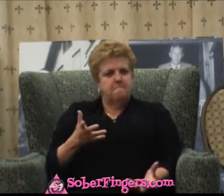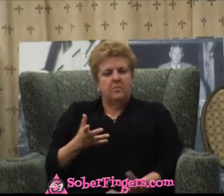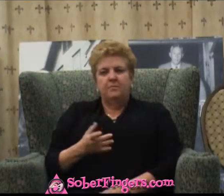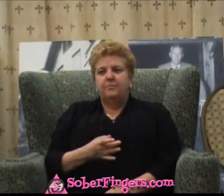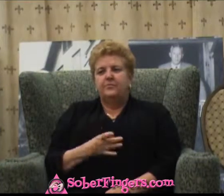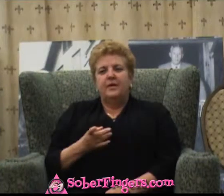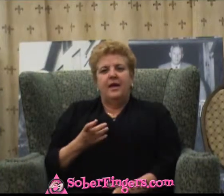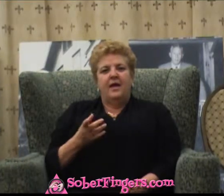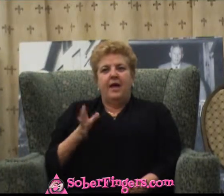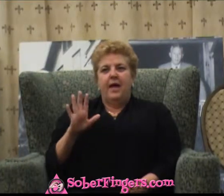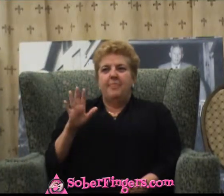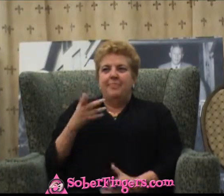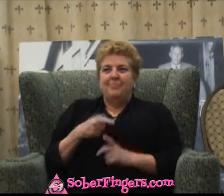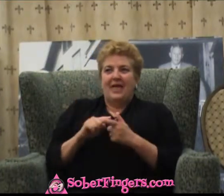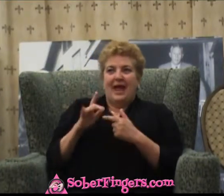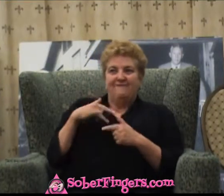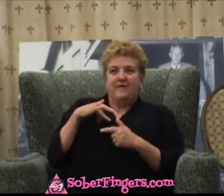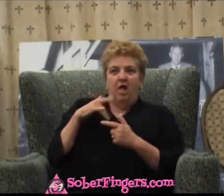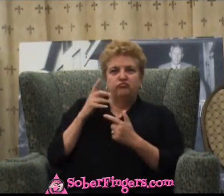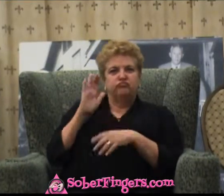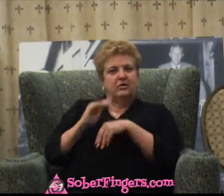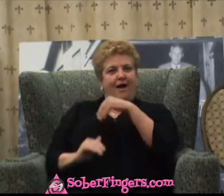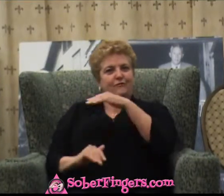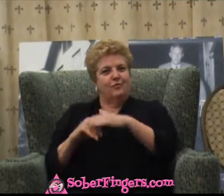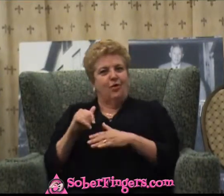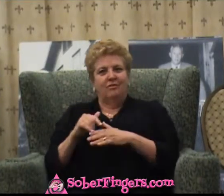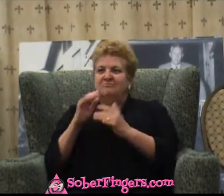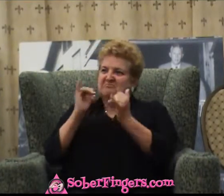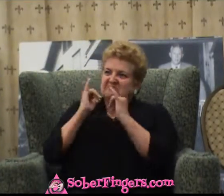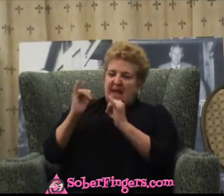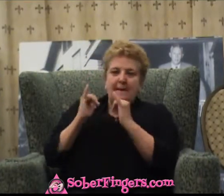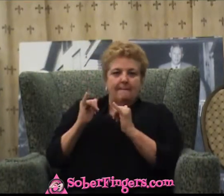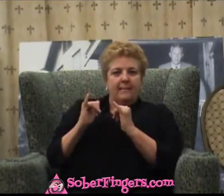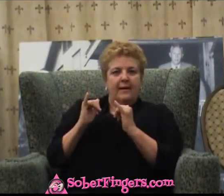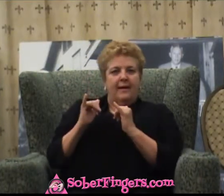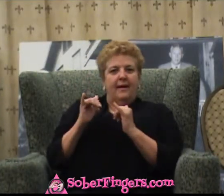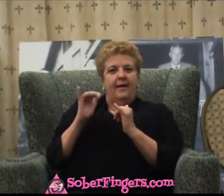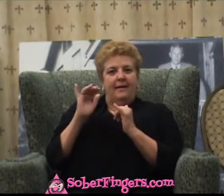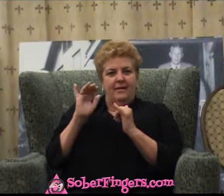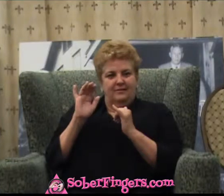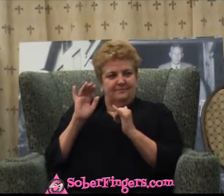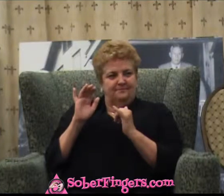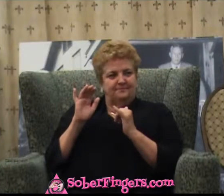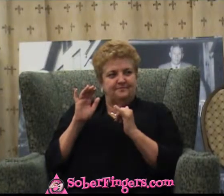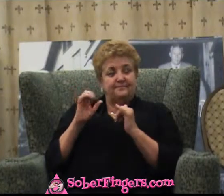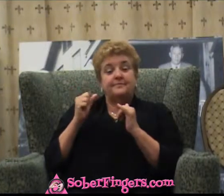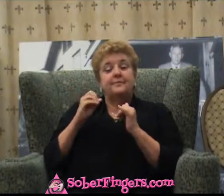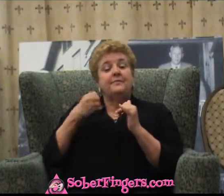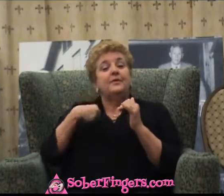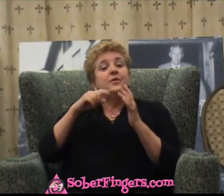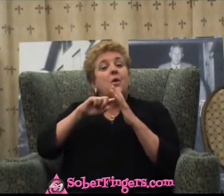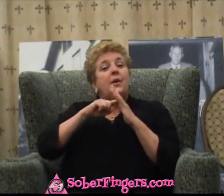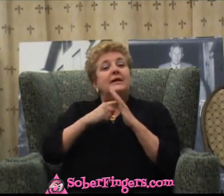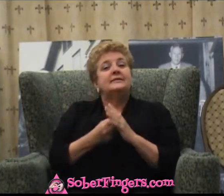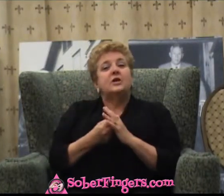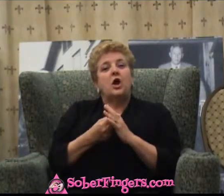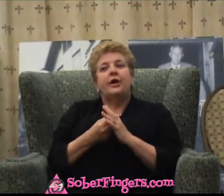out of place when I'm with him. He's like me. And that was the come on. And so I started a 13-year relationship with a